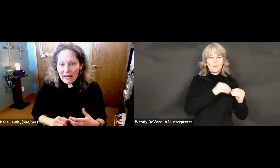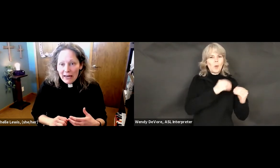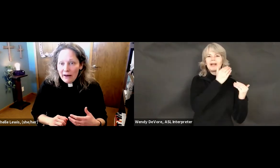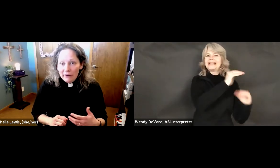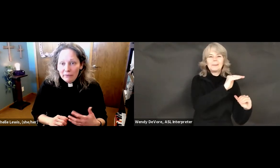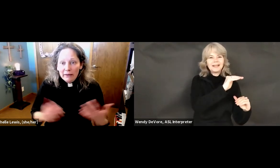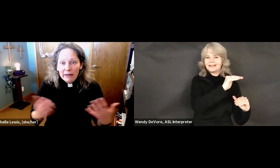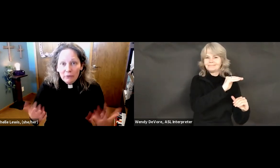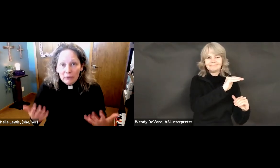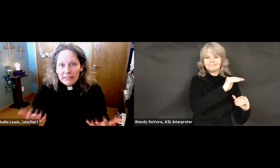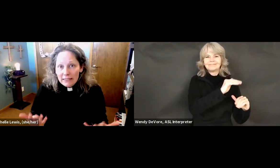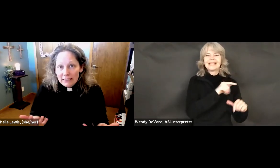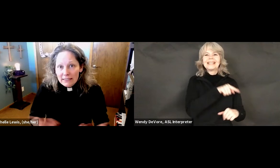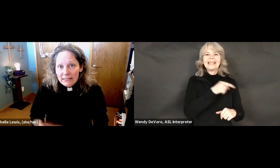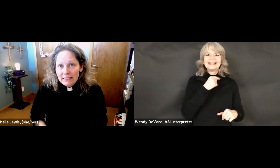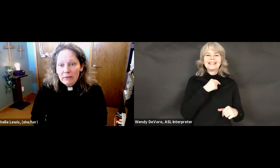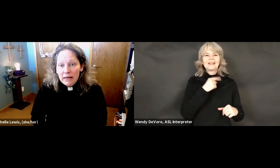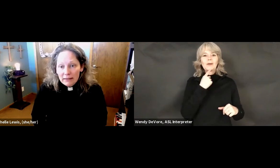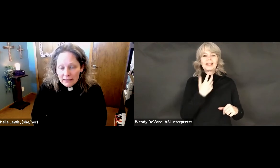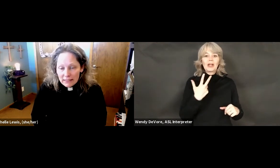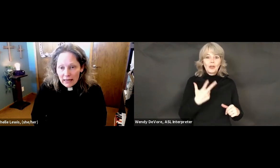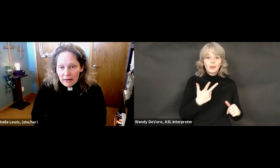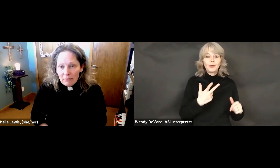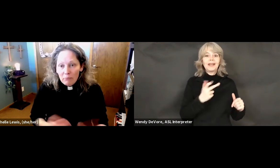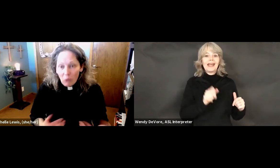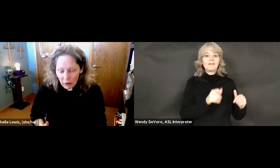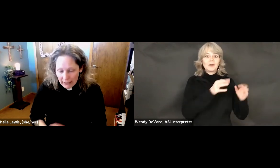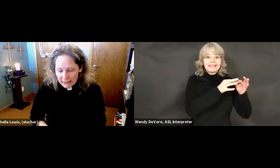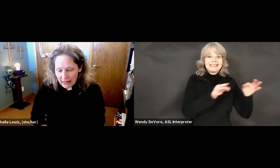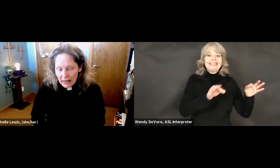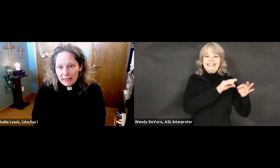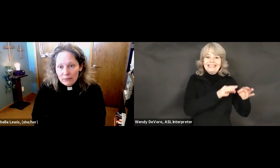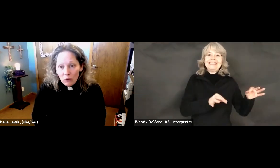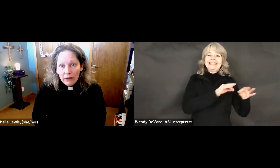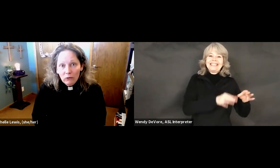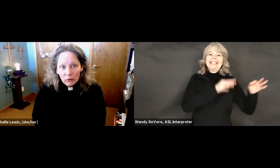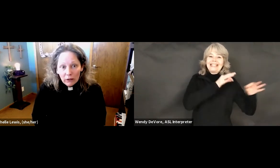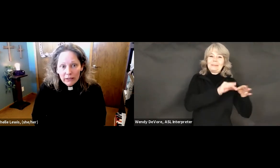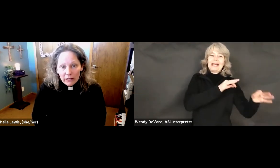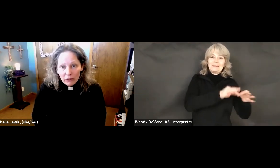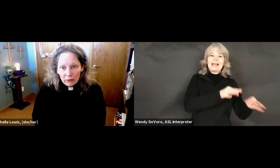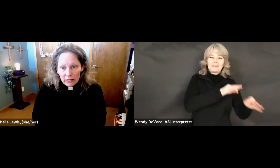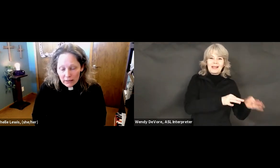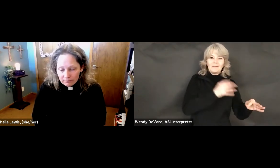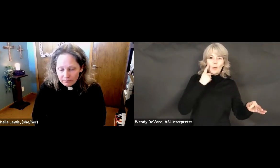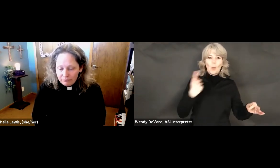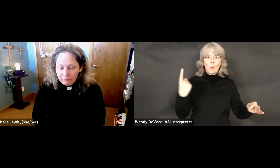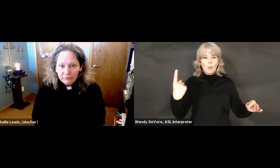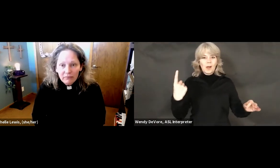say, write like three sentences to make the same point as one word in